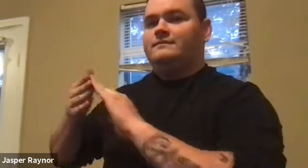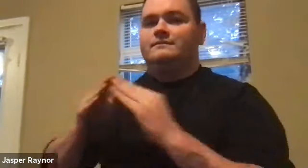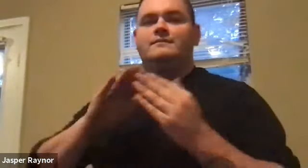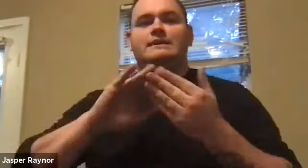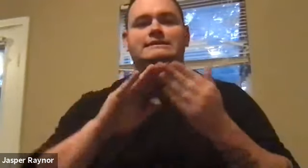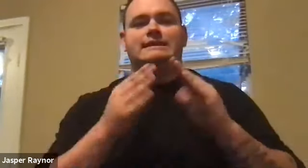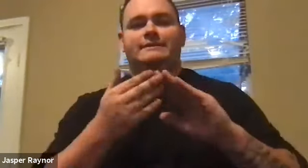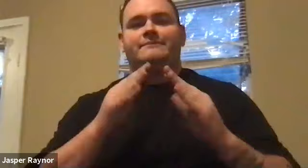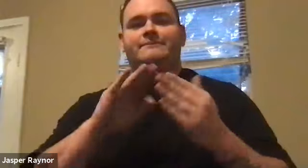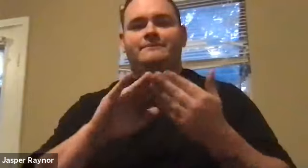City.